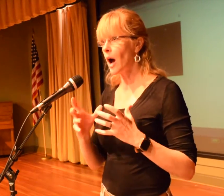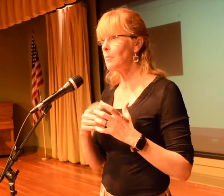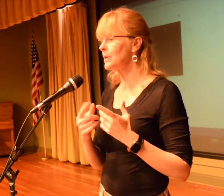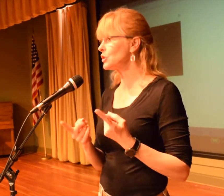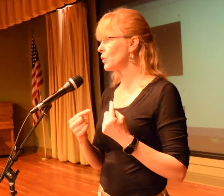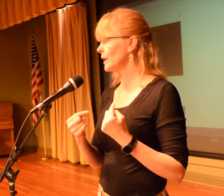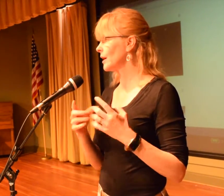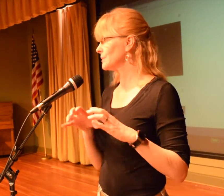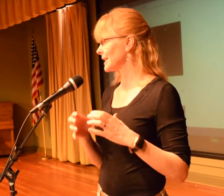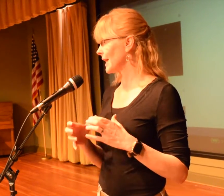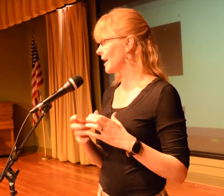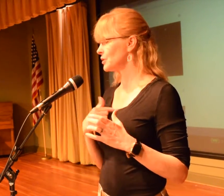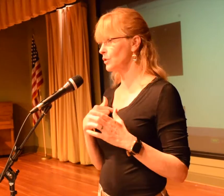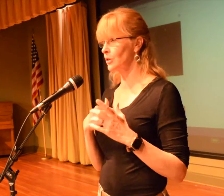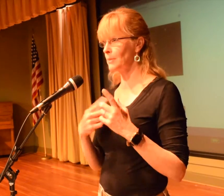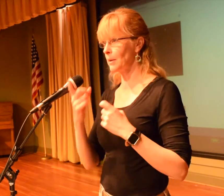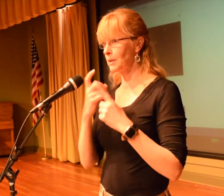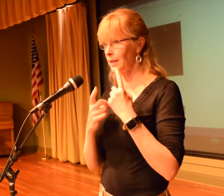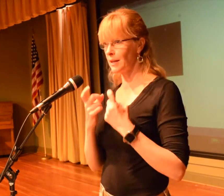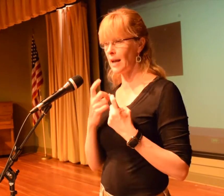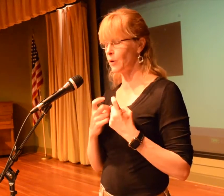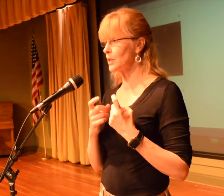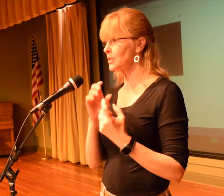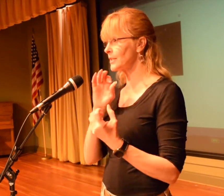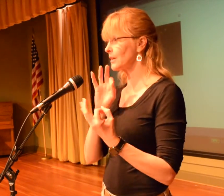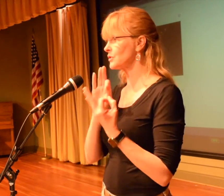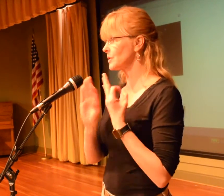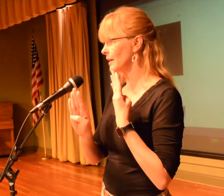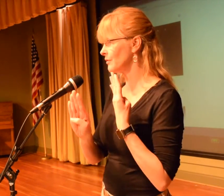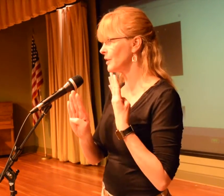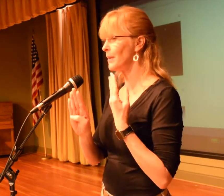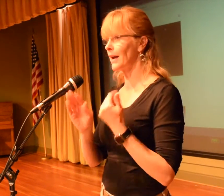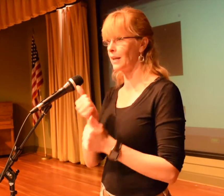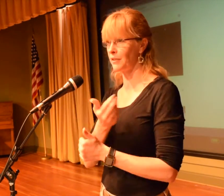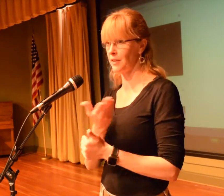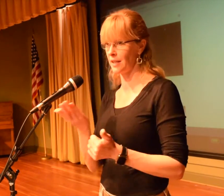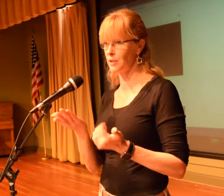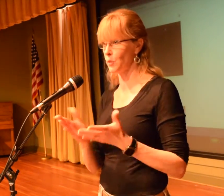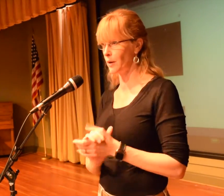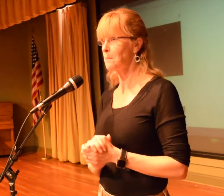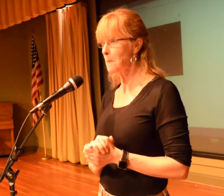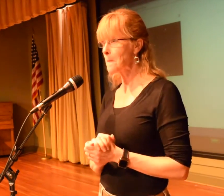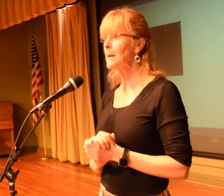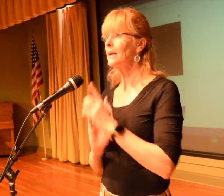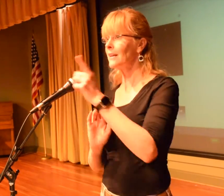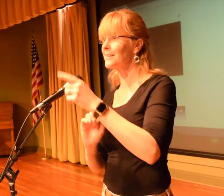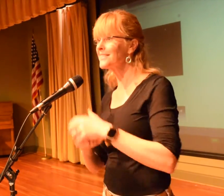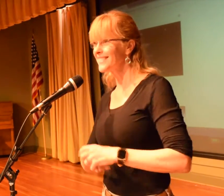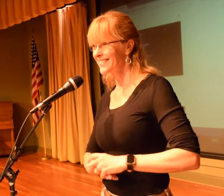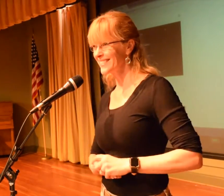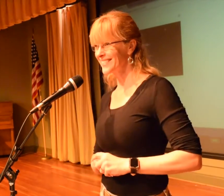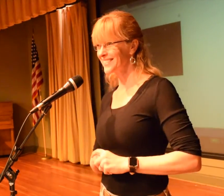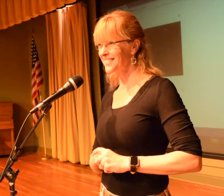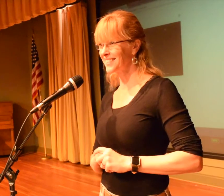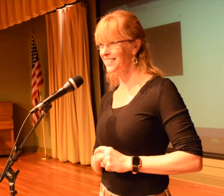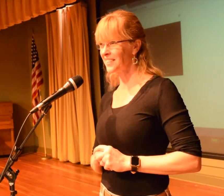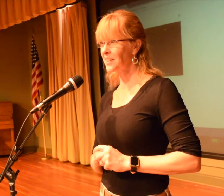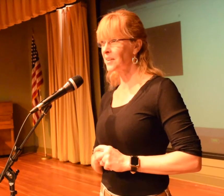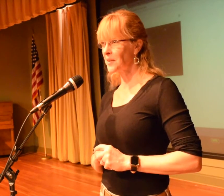lot, but showing up to class, you're going to be able to get questions answered and feedback and everything as well. Yes? A question about numbers.